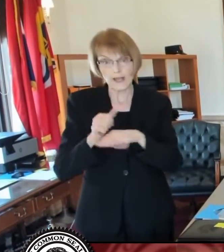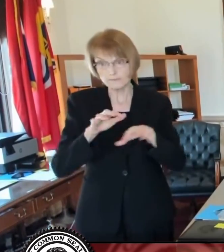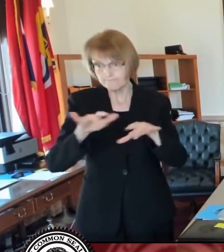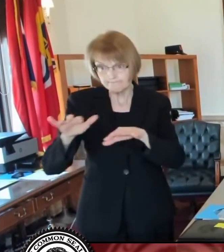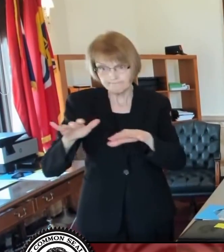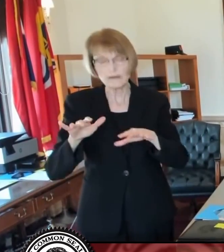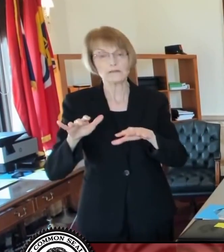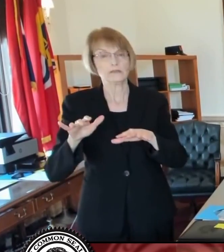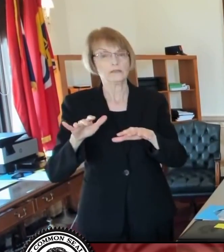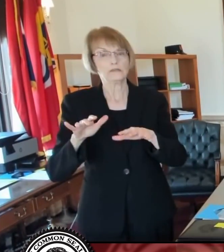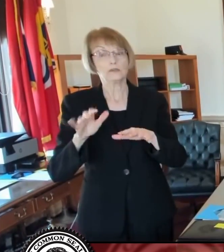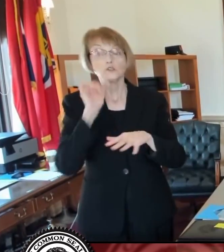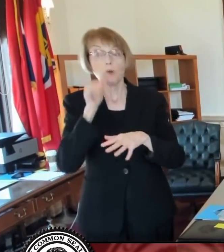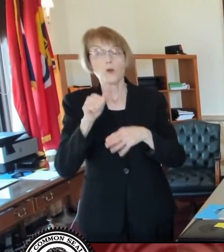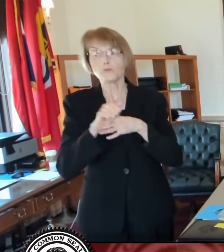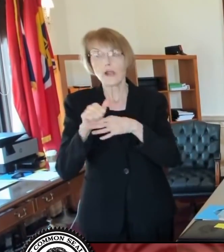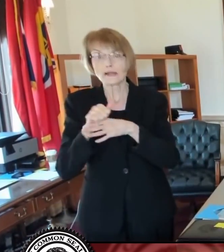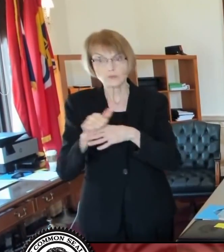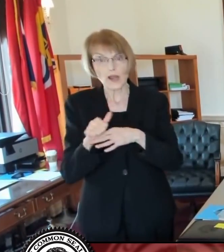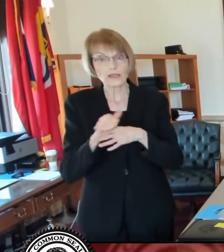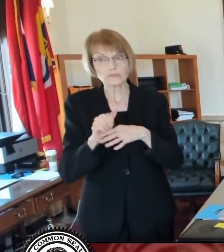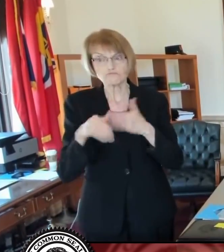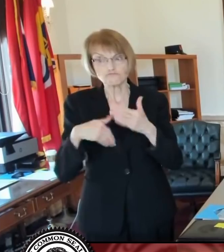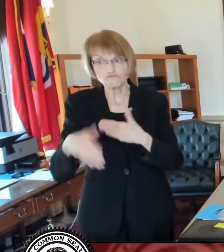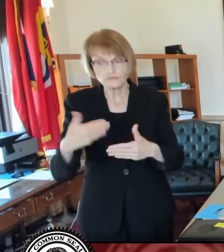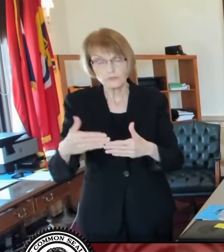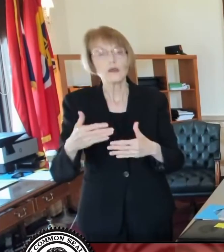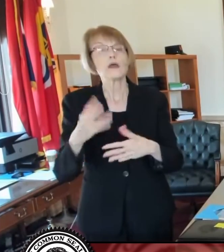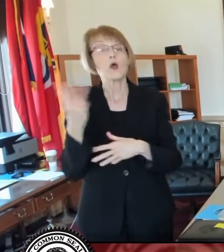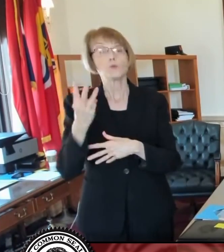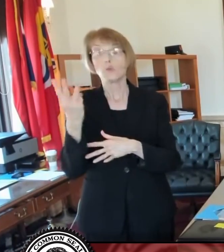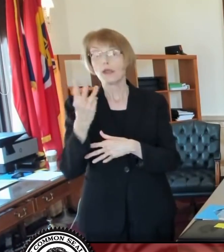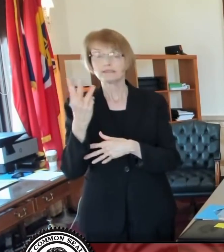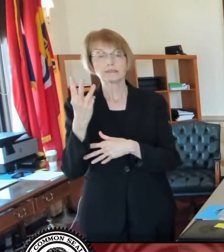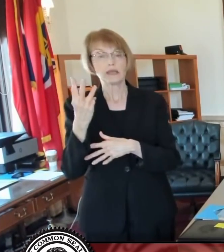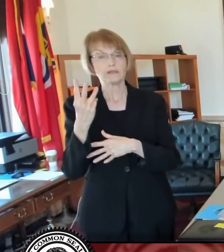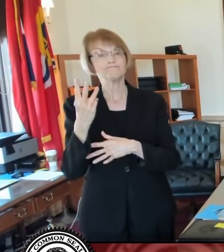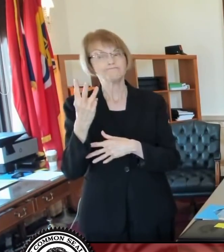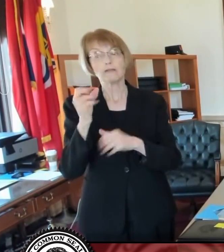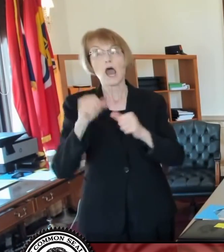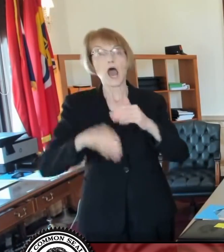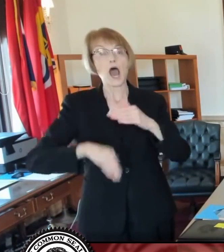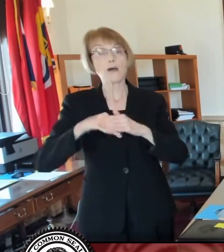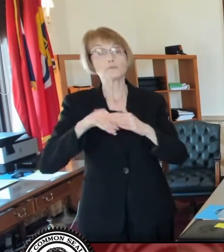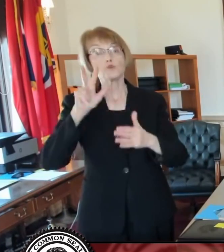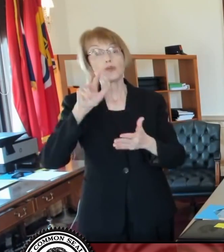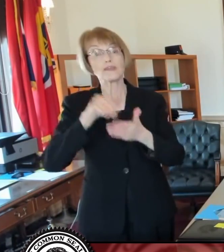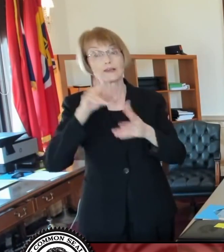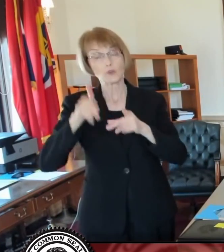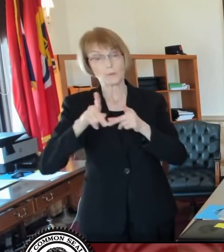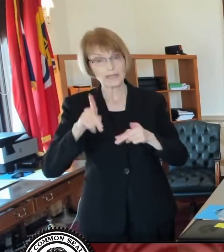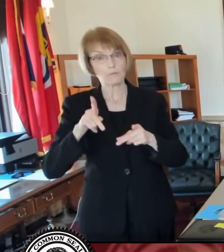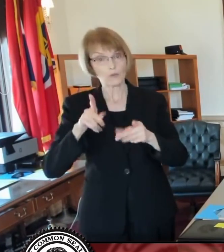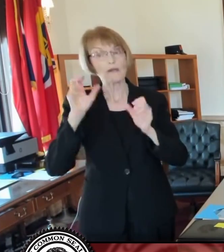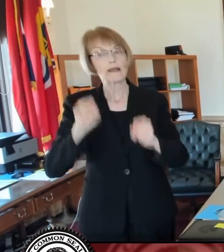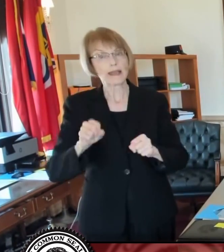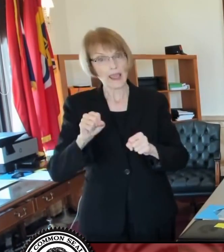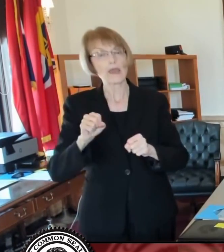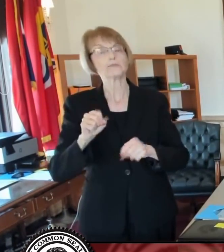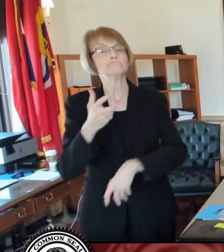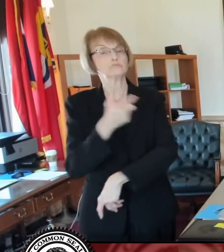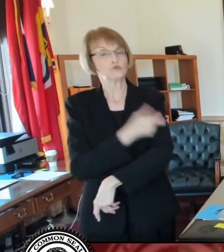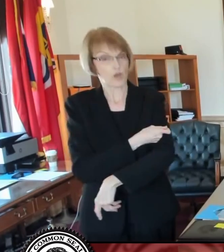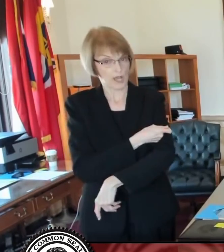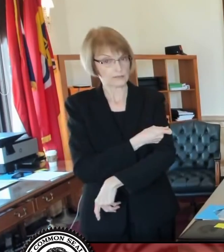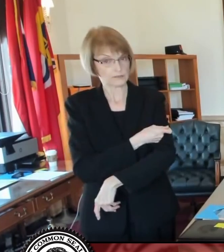going to do a little practicing tomorrow, and on Wednesday they can have up to 3,000 people can get shots at the